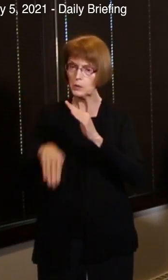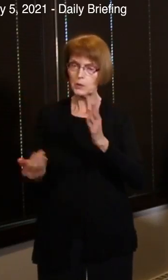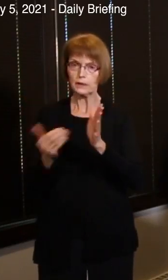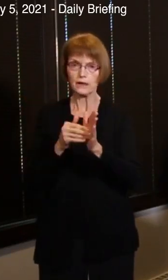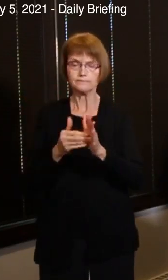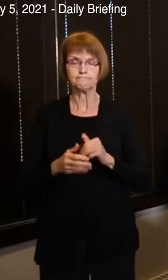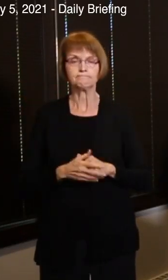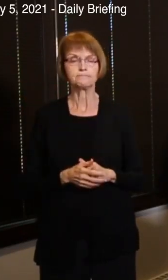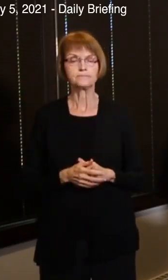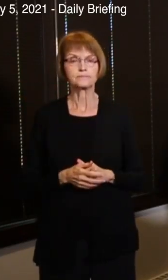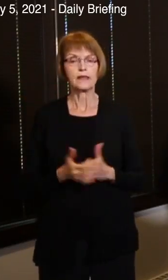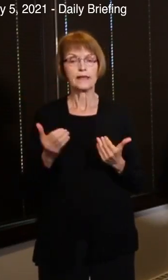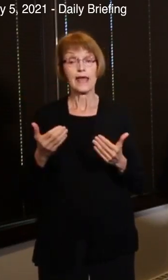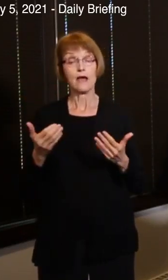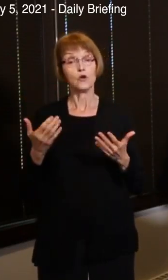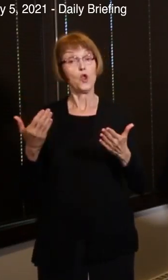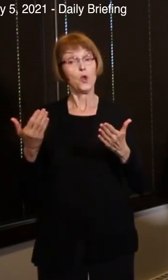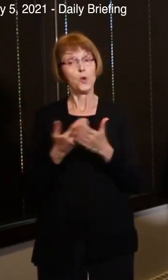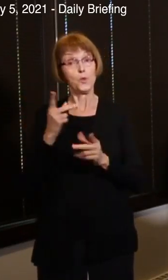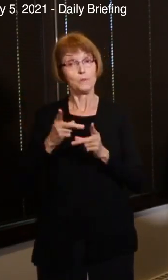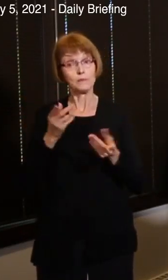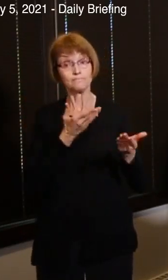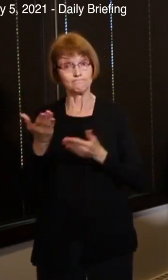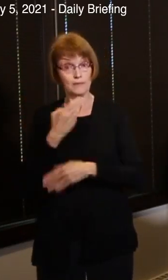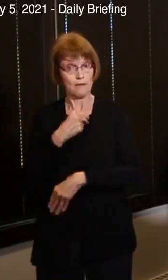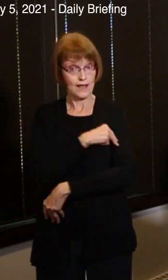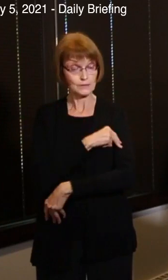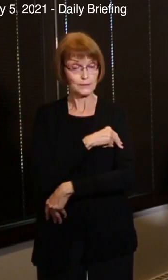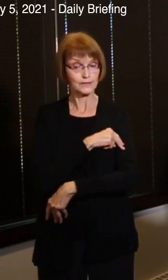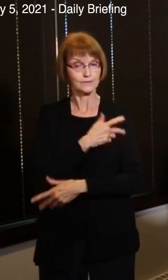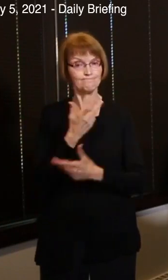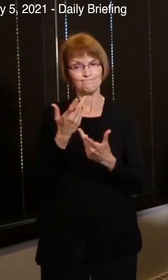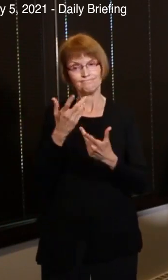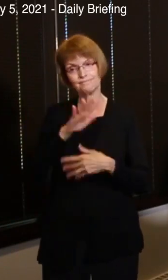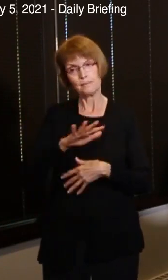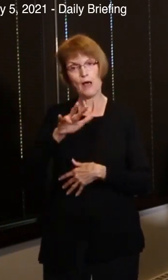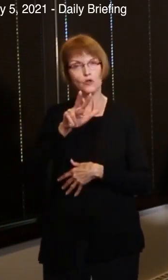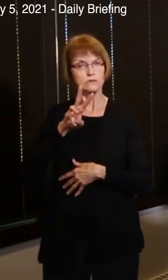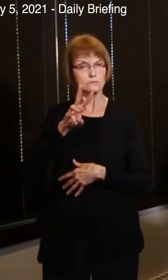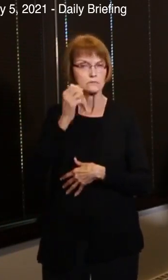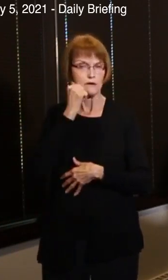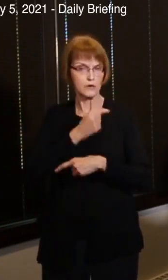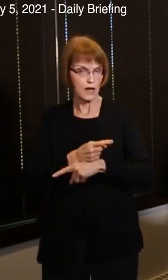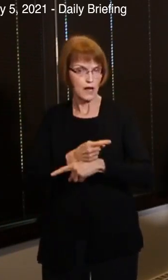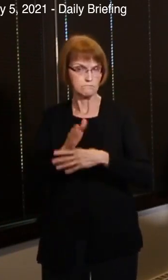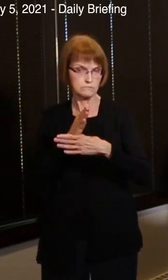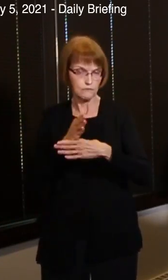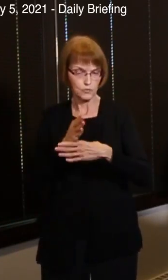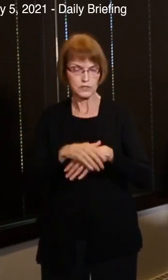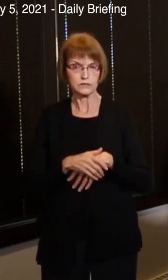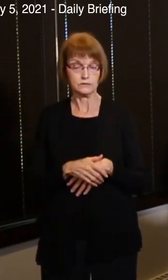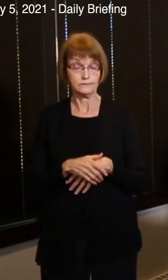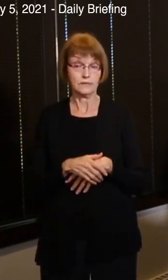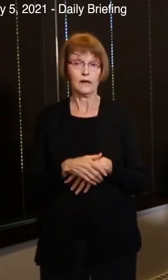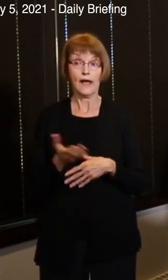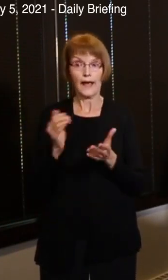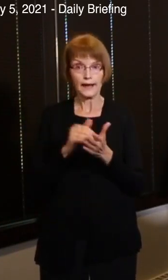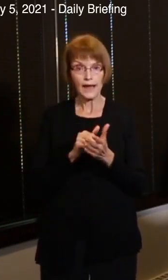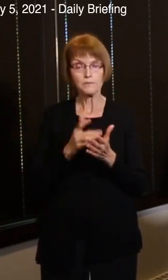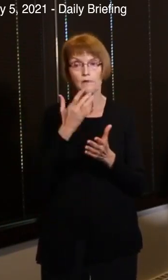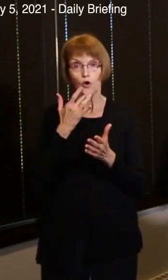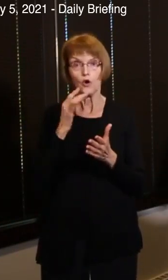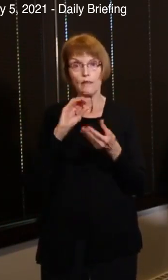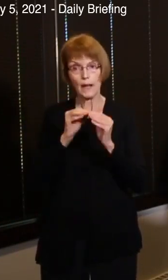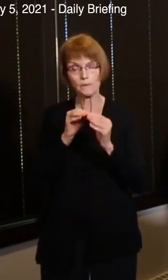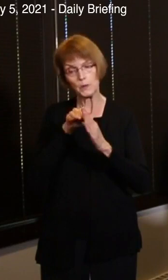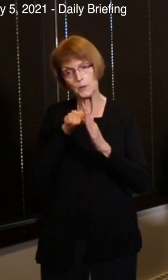Looking at our new admissions, we've already described this, sitting around 36. again, would love to see that number come down